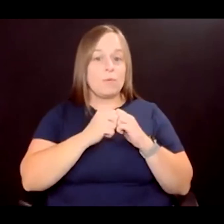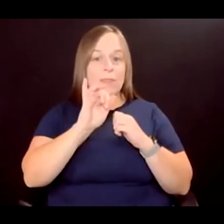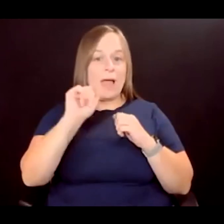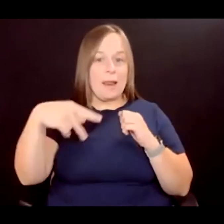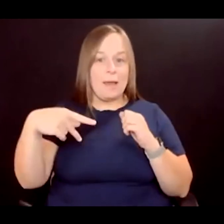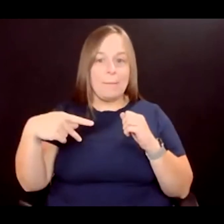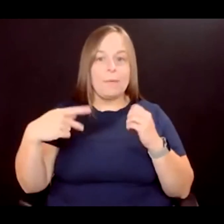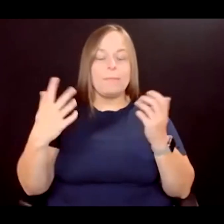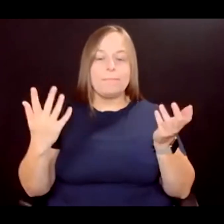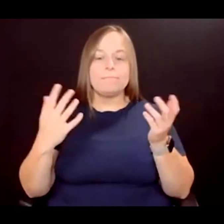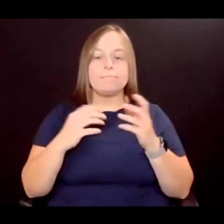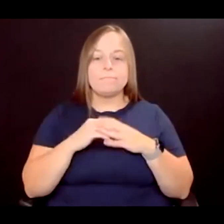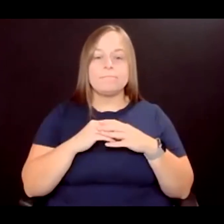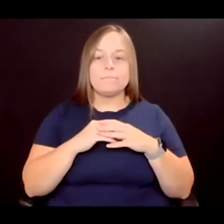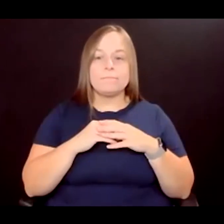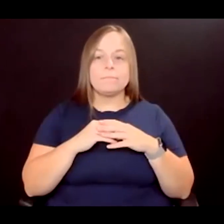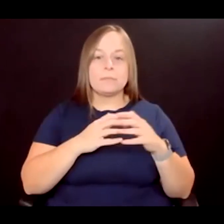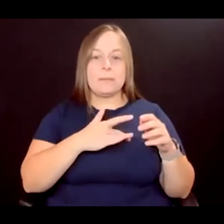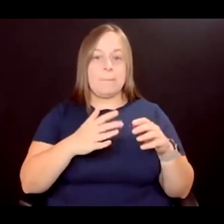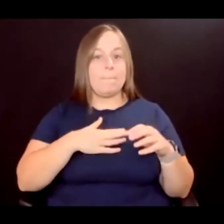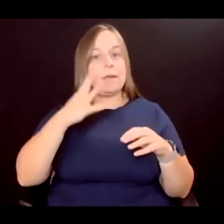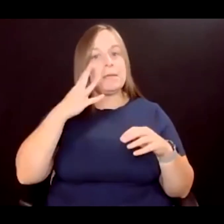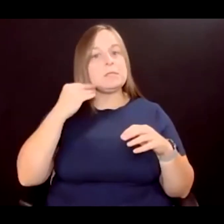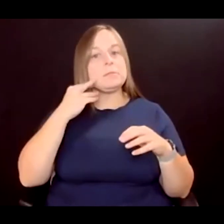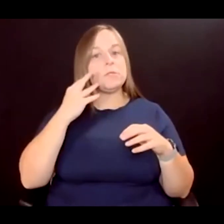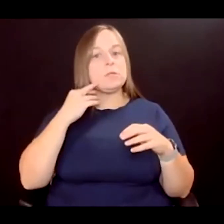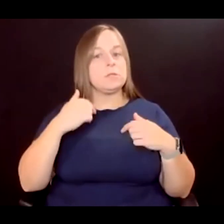on this particular block. The